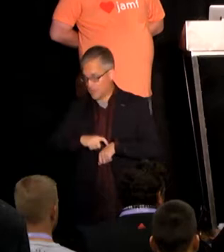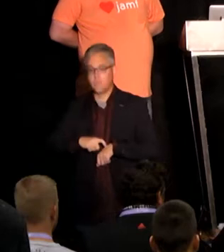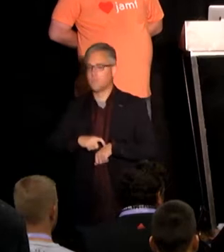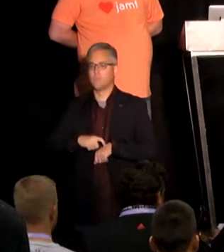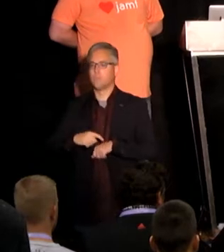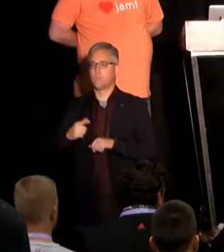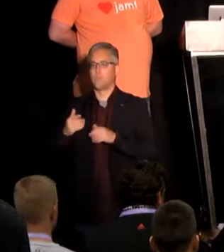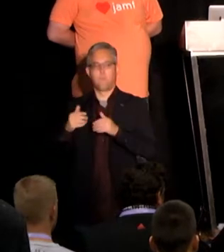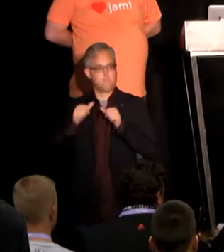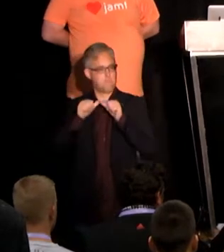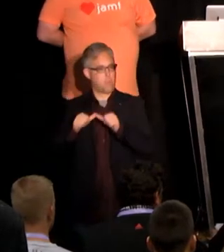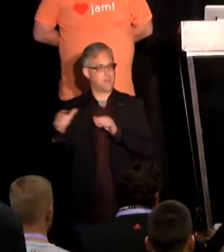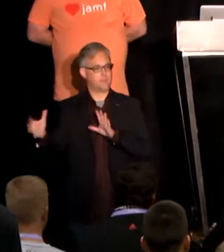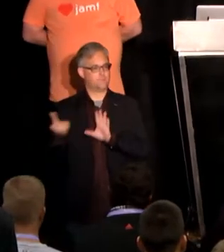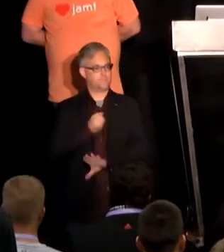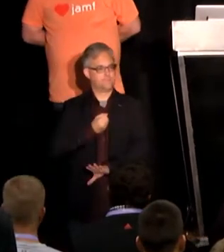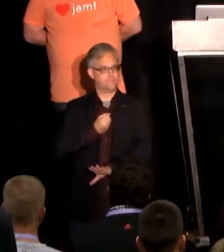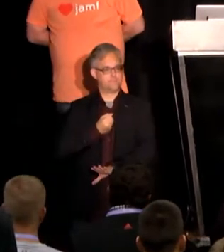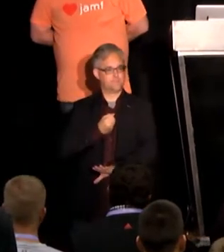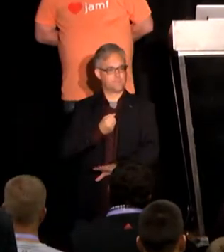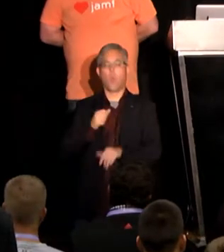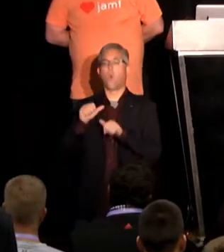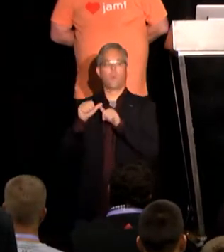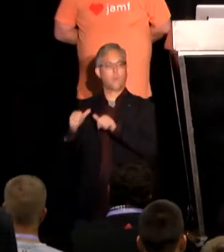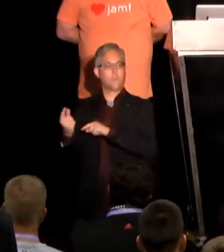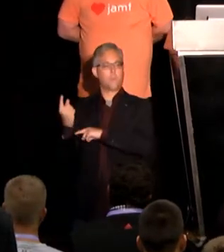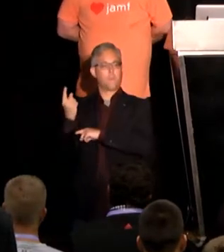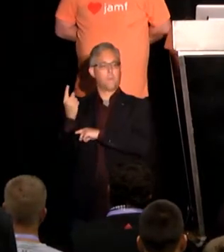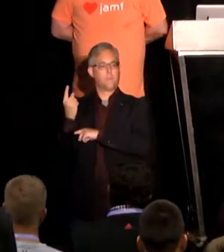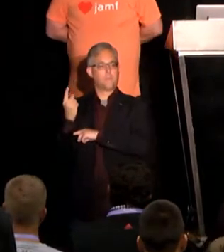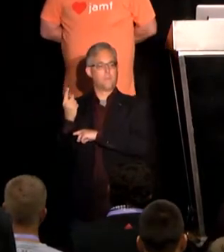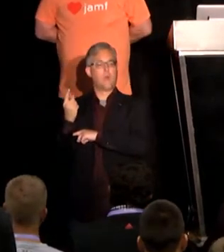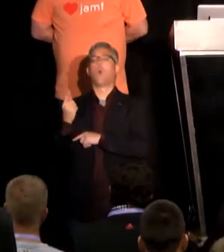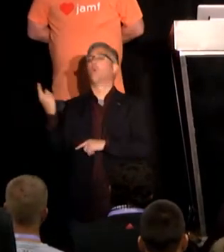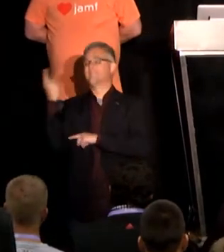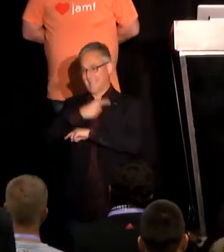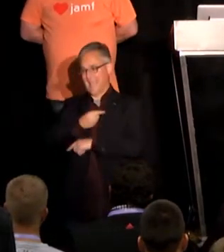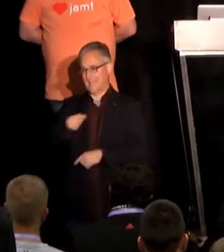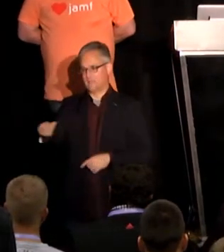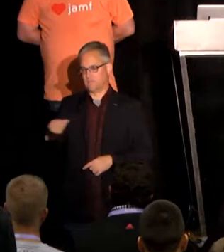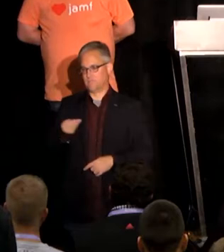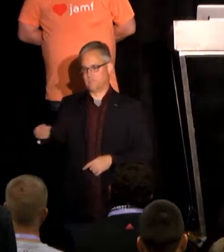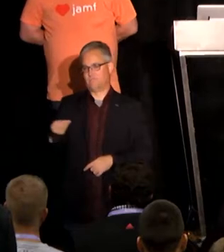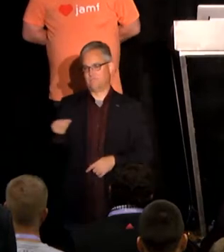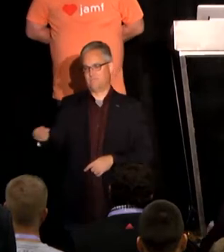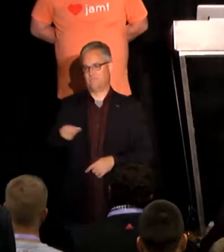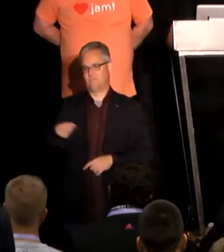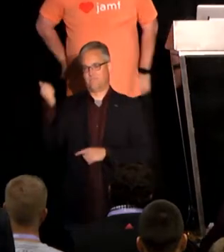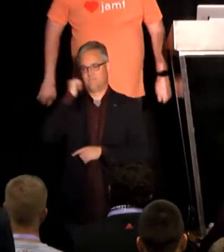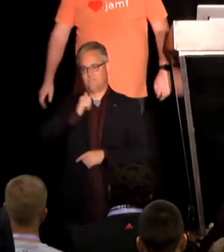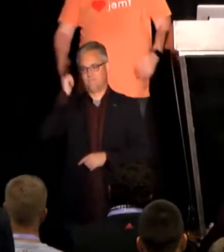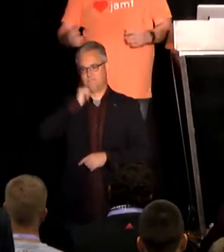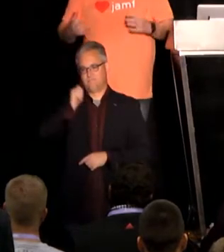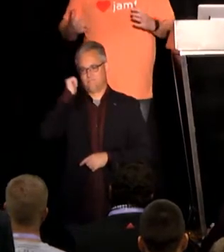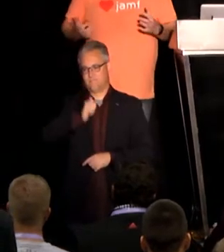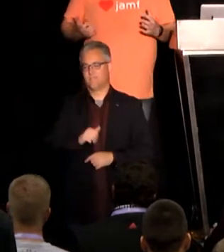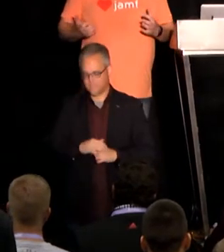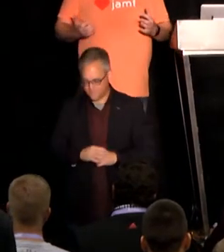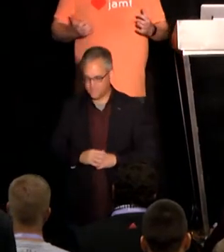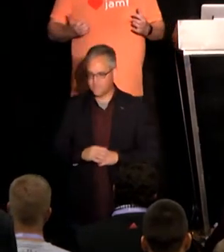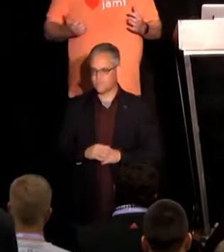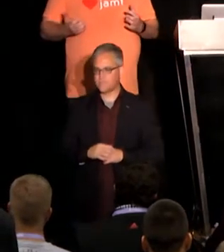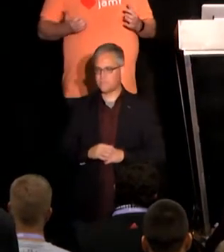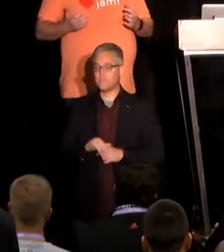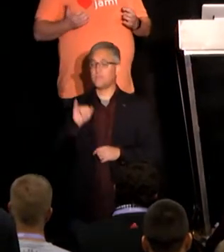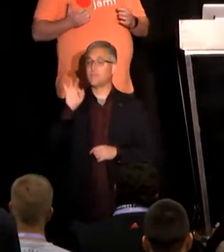user. But if you notice, she didn't say we take the devices away from the students. So that's another district directive, is if we're truly